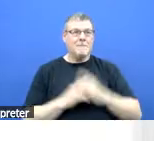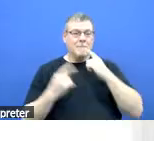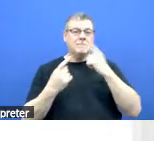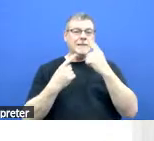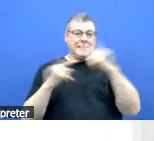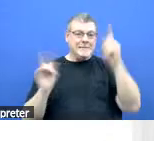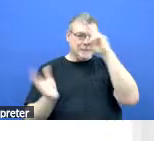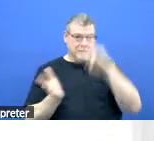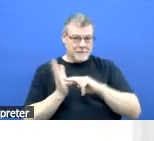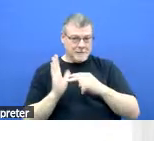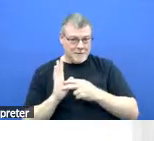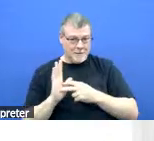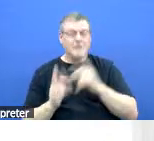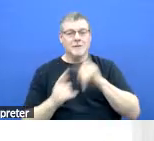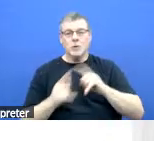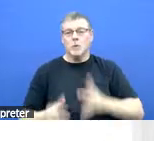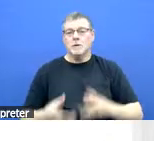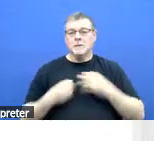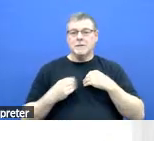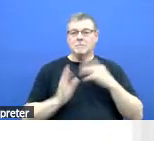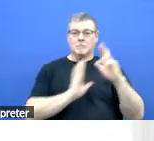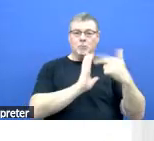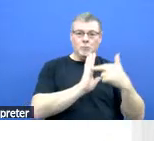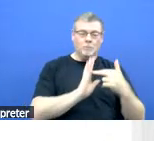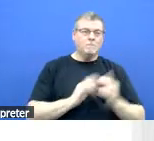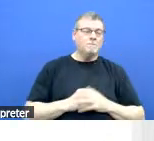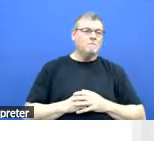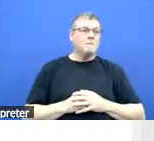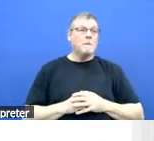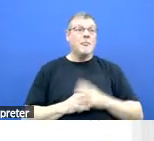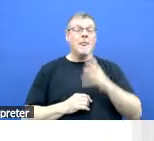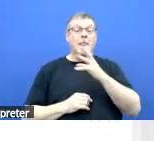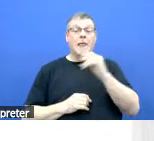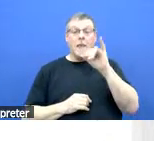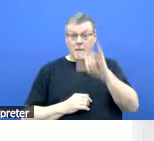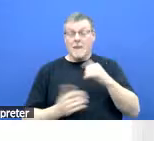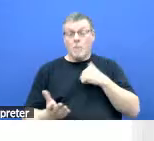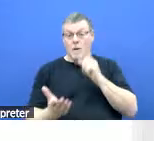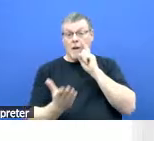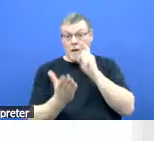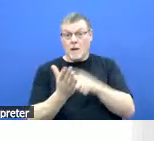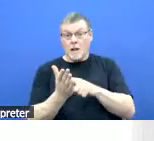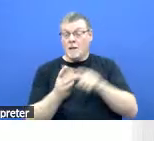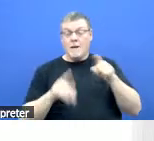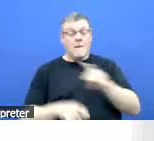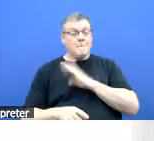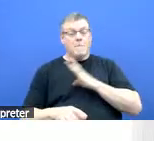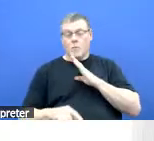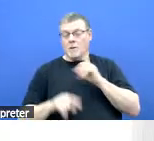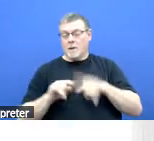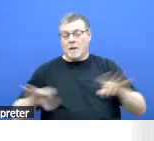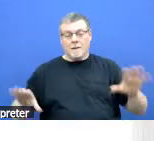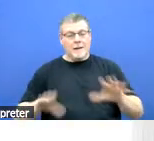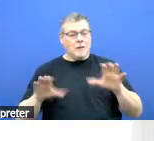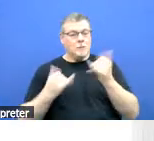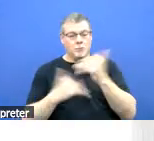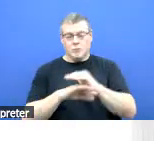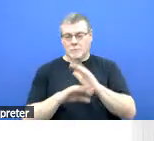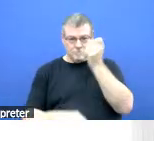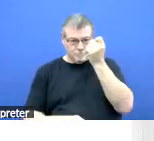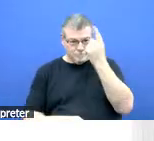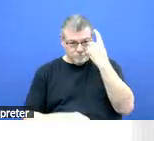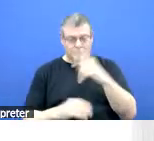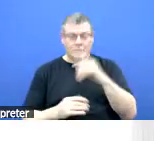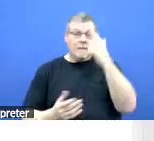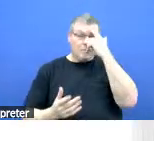of intent until you can accept that role. And as such, we acknowledge thus that this board cannot take any action this evening because